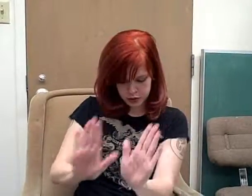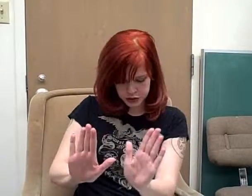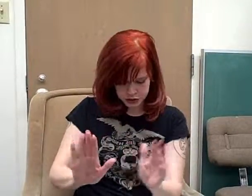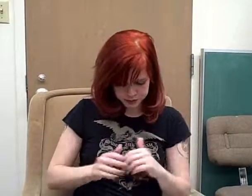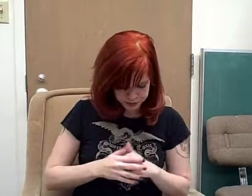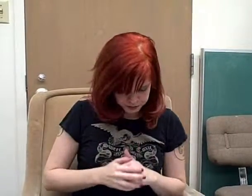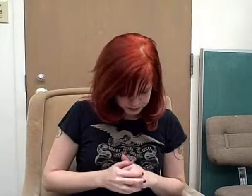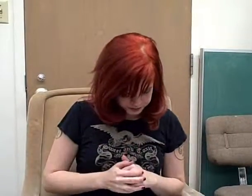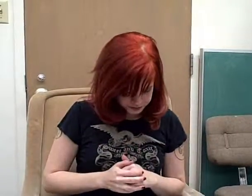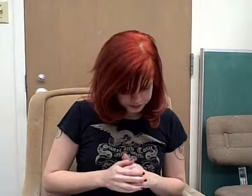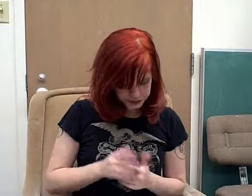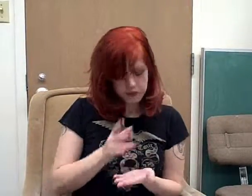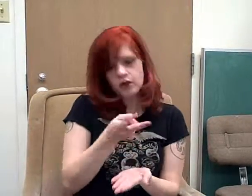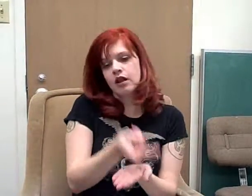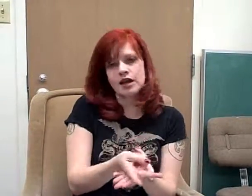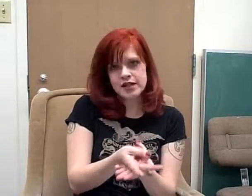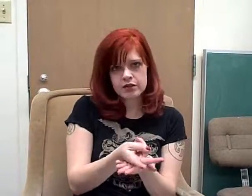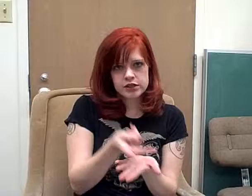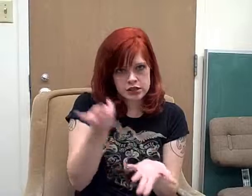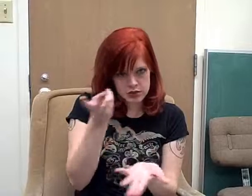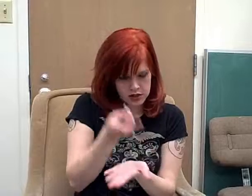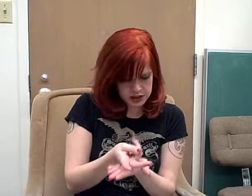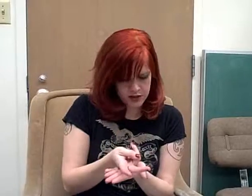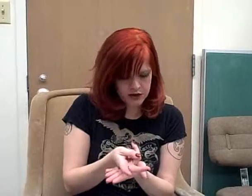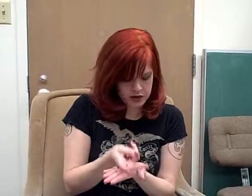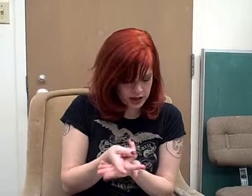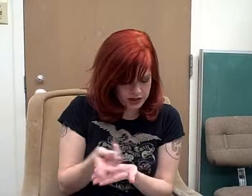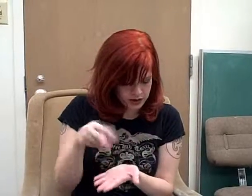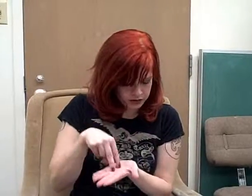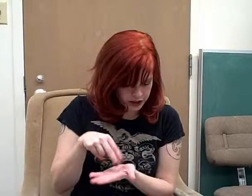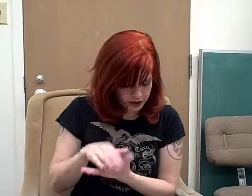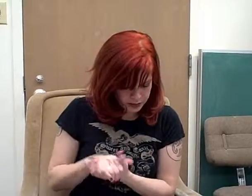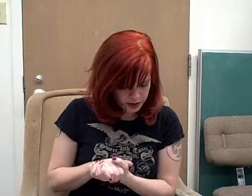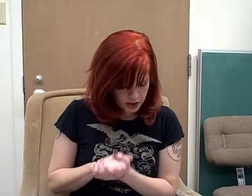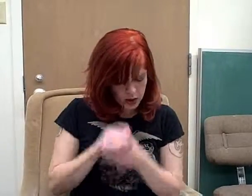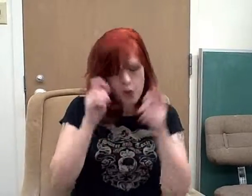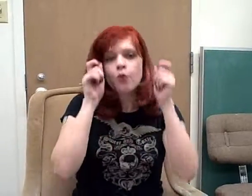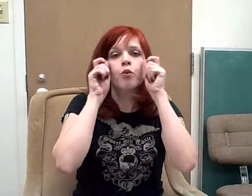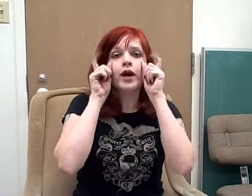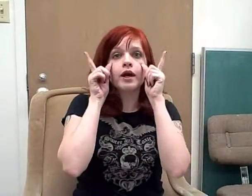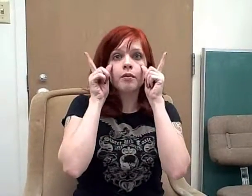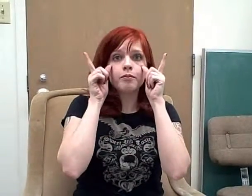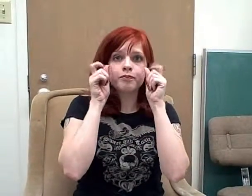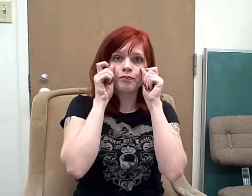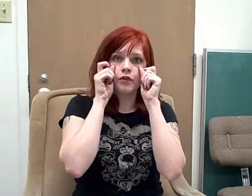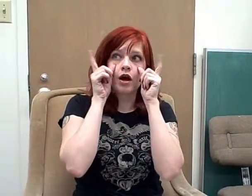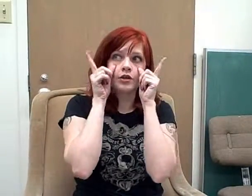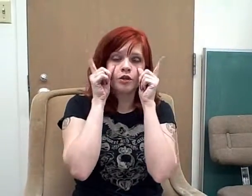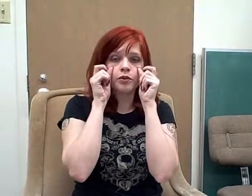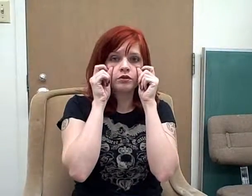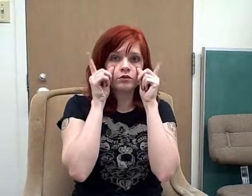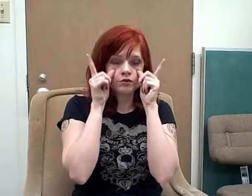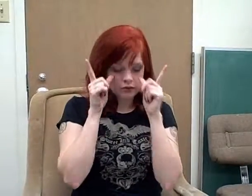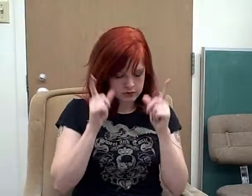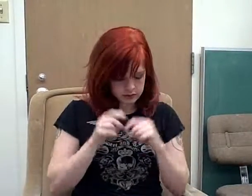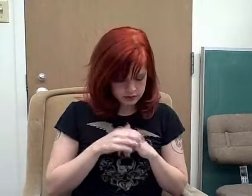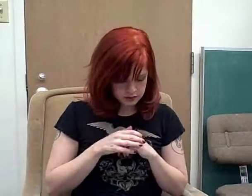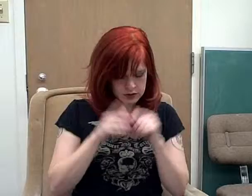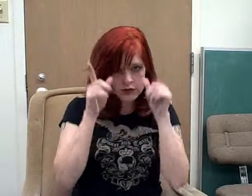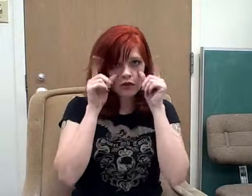push. Lie down, still with the classifier V, lie down, get up. Wake up, your eyes open. Close